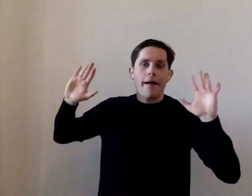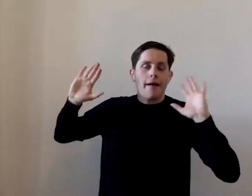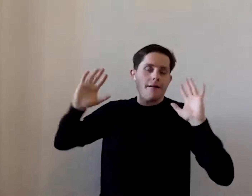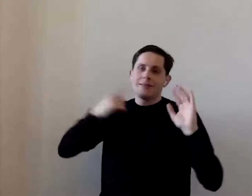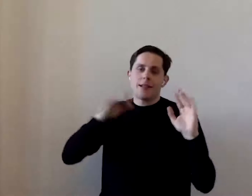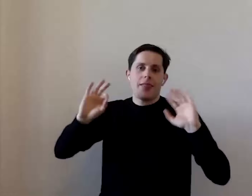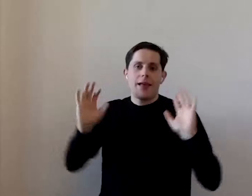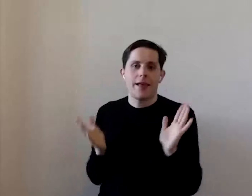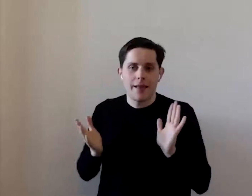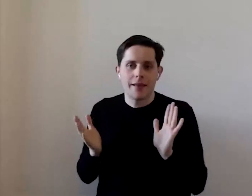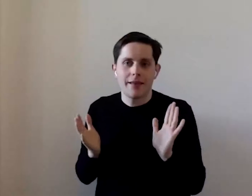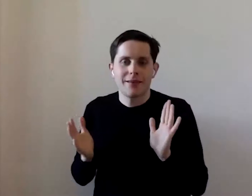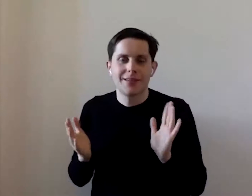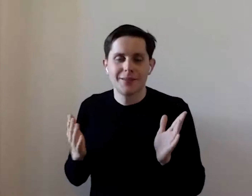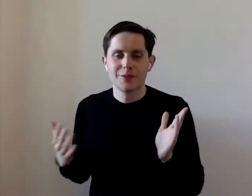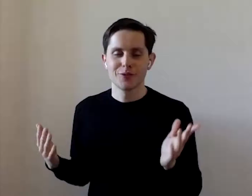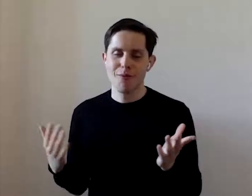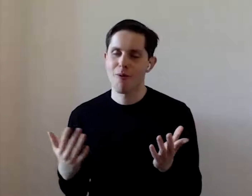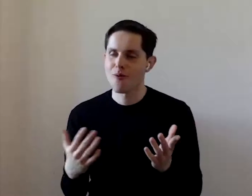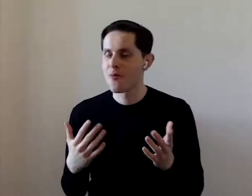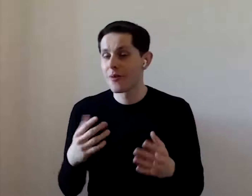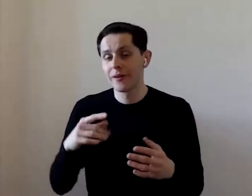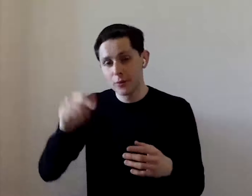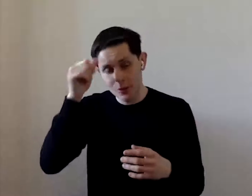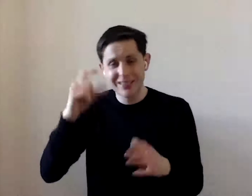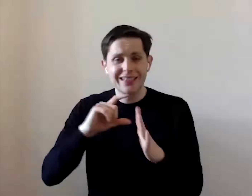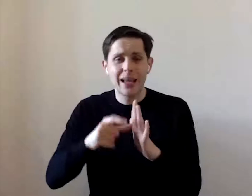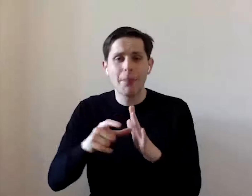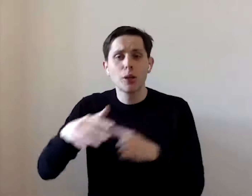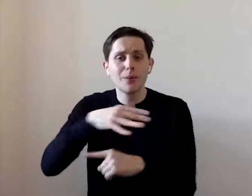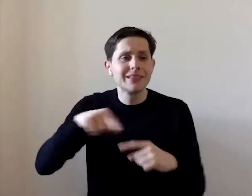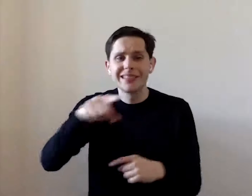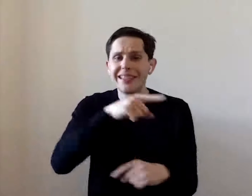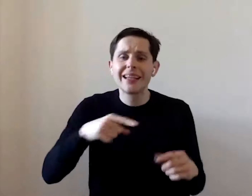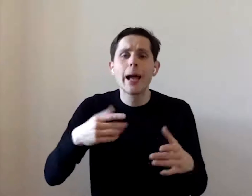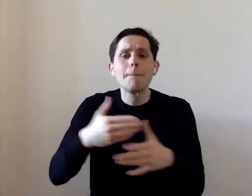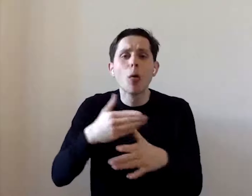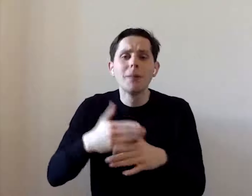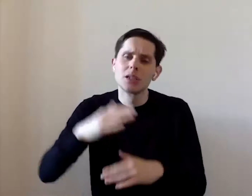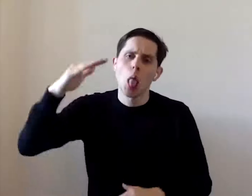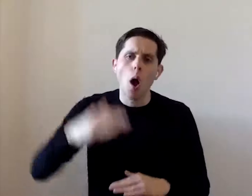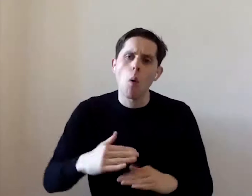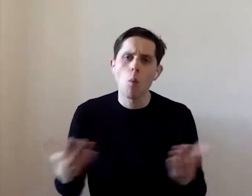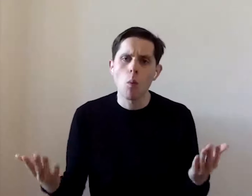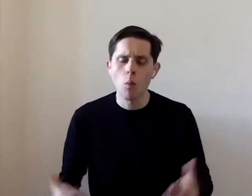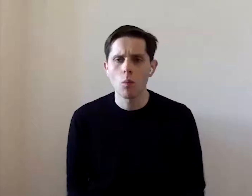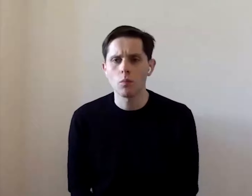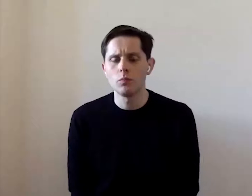So yeah, I think that's kind of my point on it, is the generally the employment in the disability